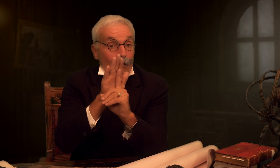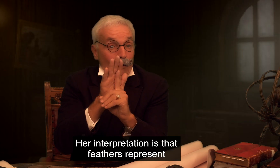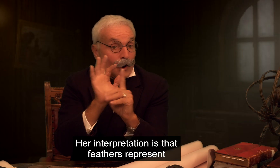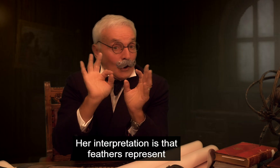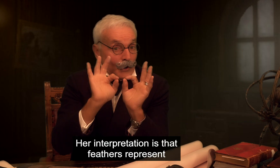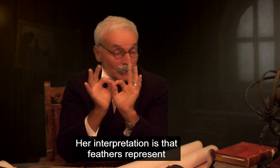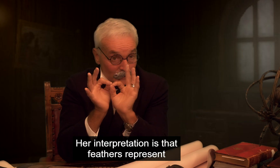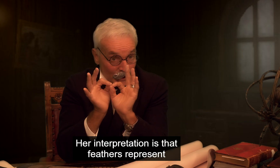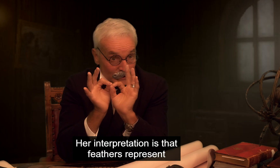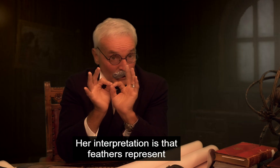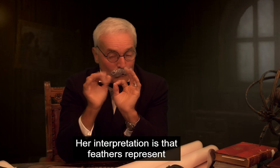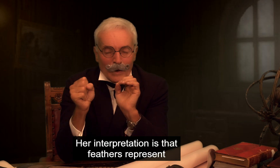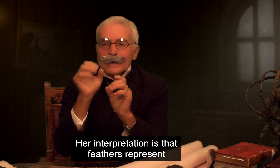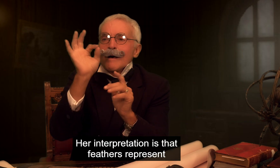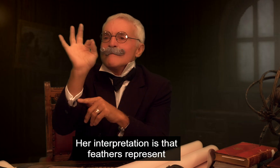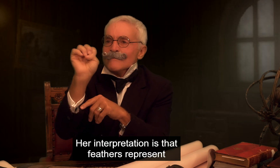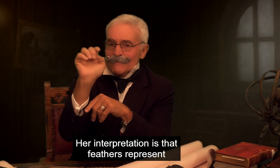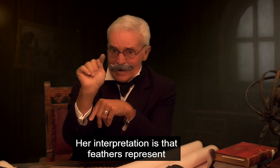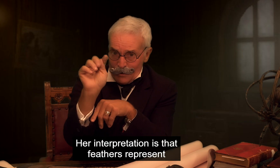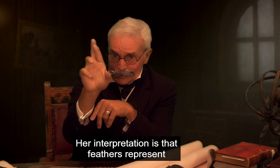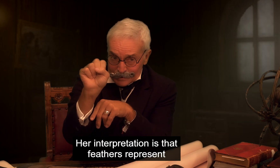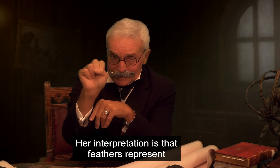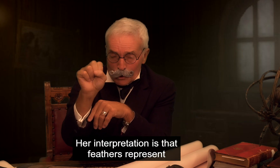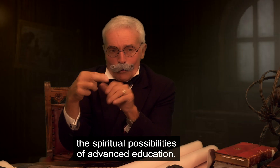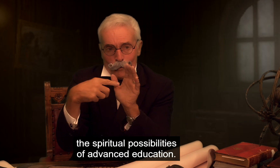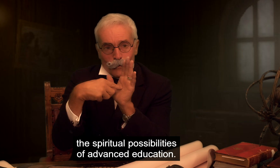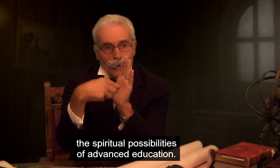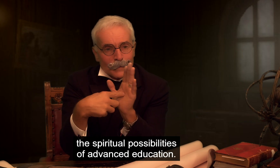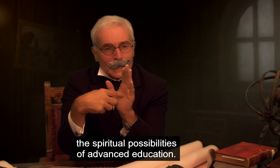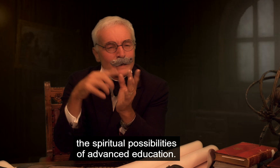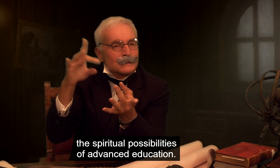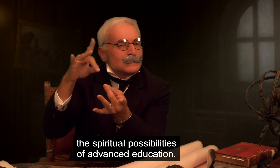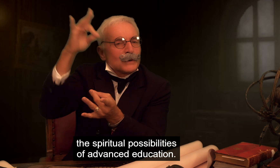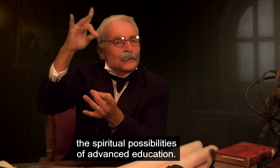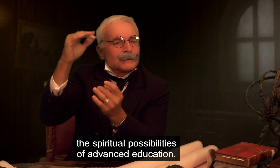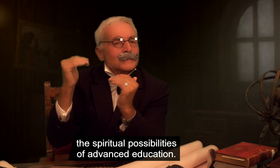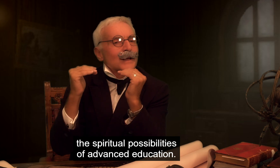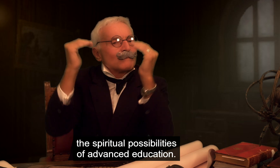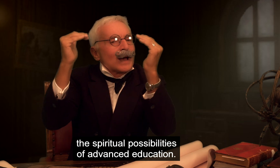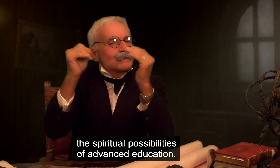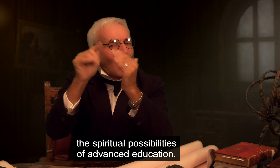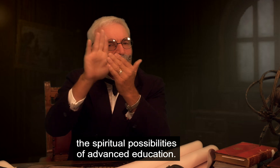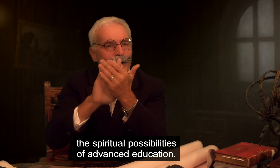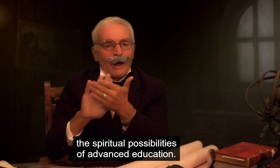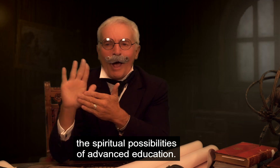Her interpretation is that feathers represent the spiritual possibilities of advanced education.